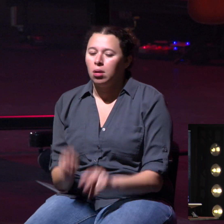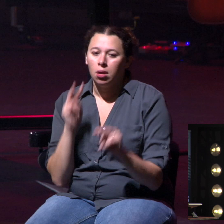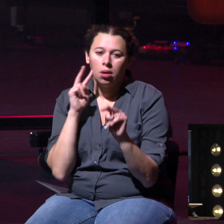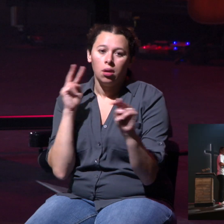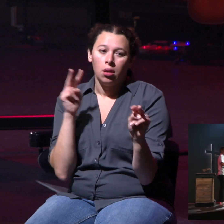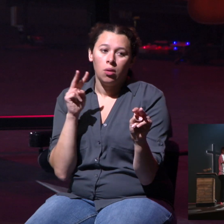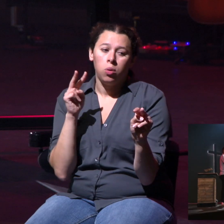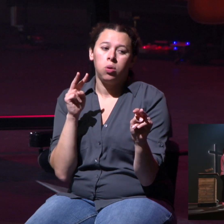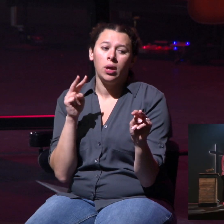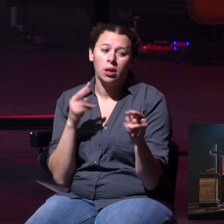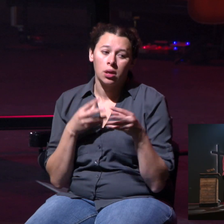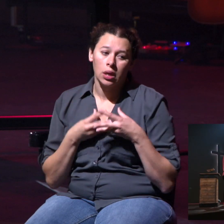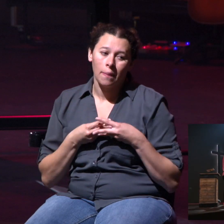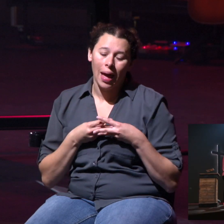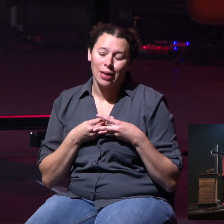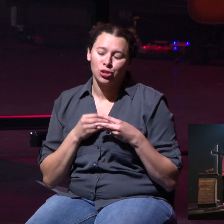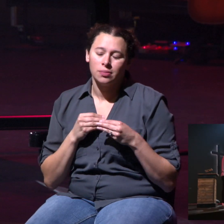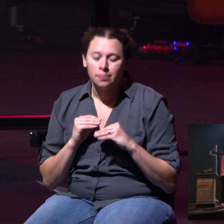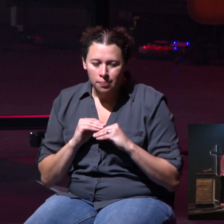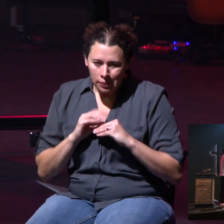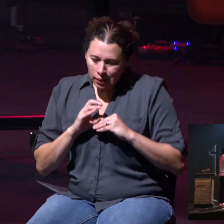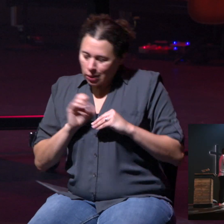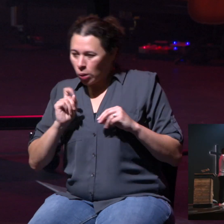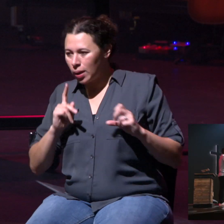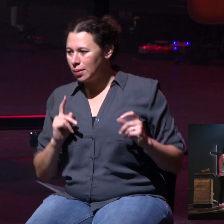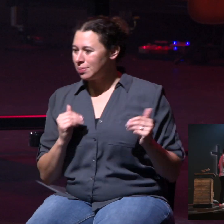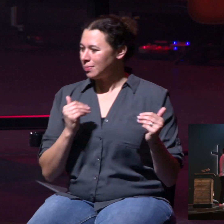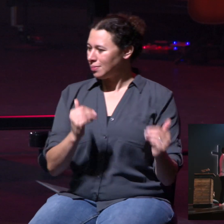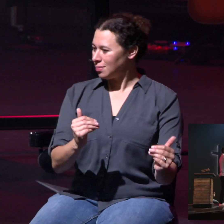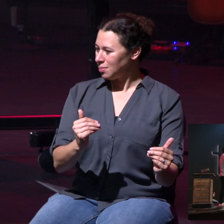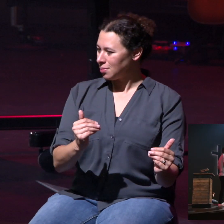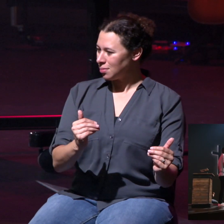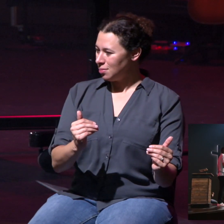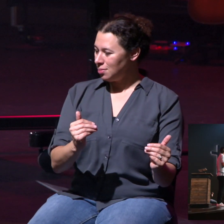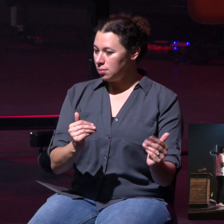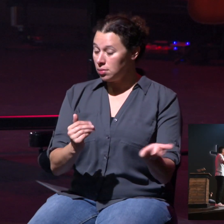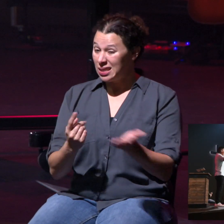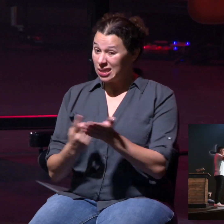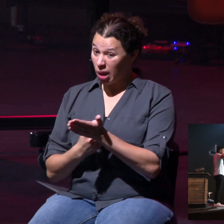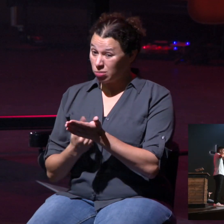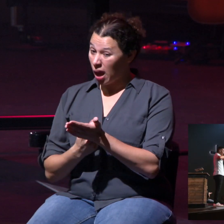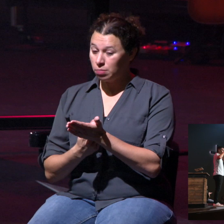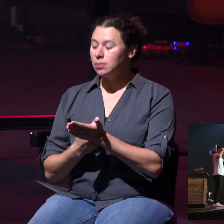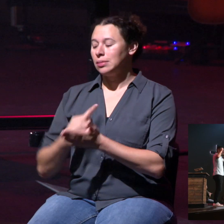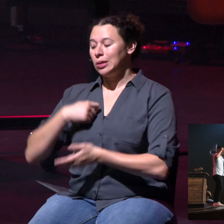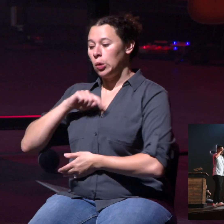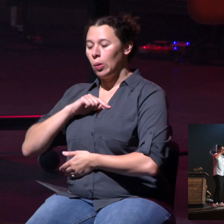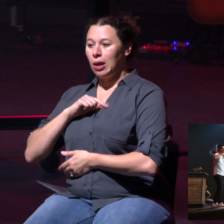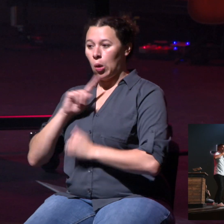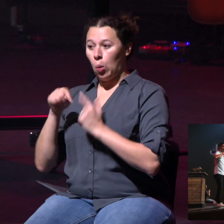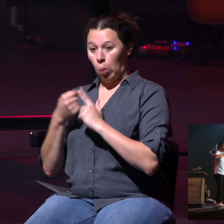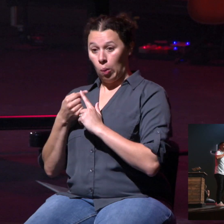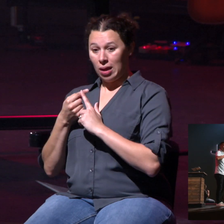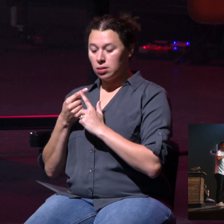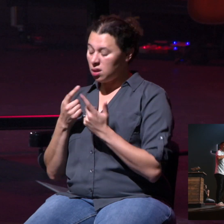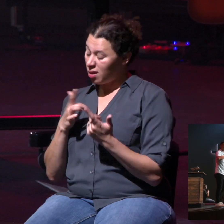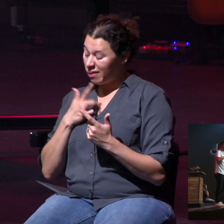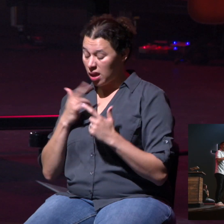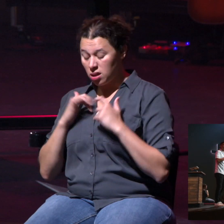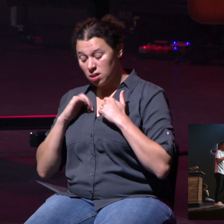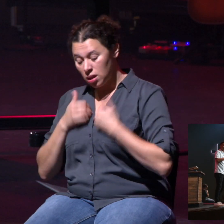Usually what we do is we have compassion on ourselves. Anytime we're in a place of emptiness, our eyes get turned inward and we have